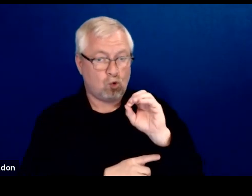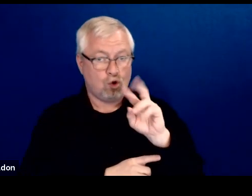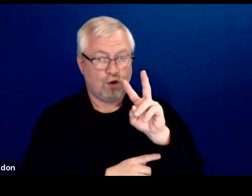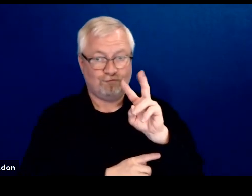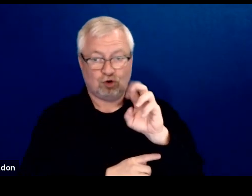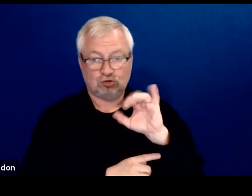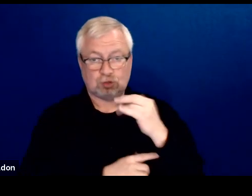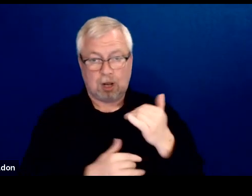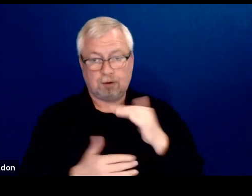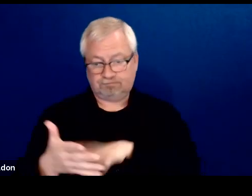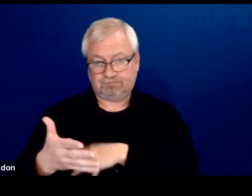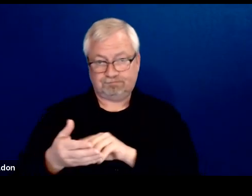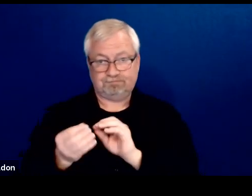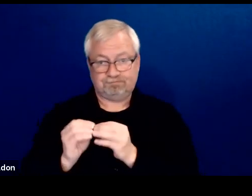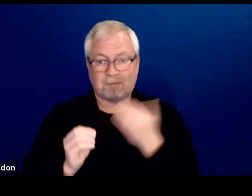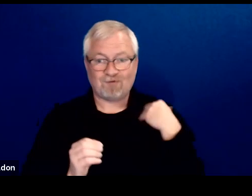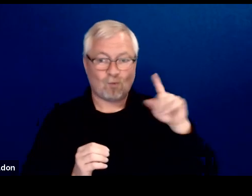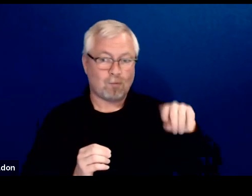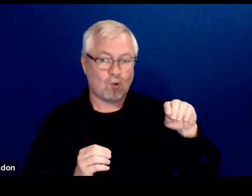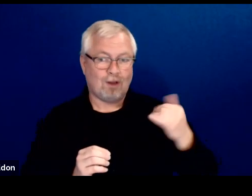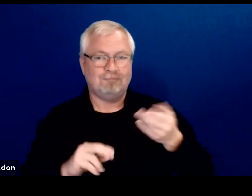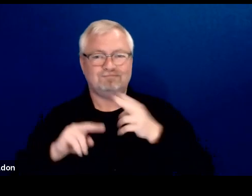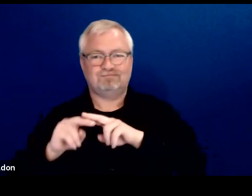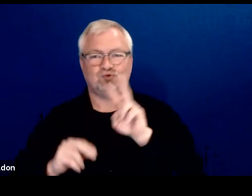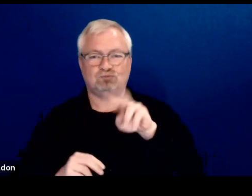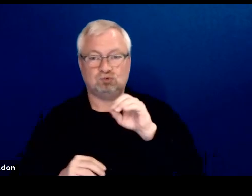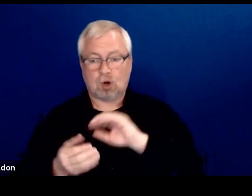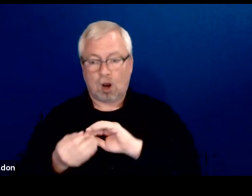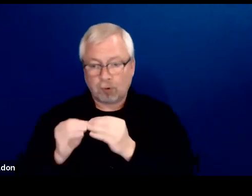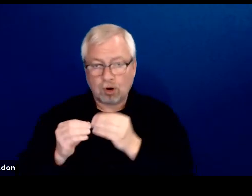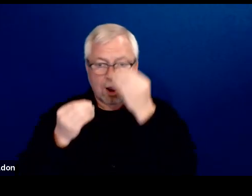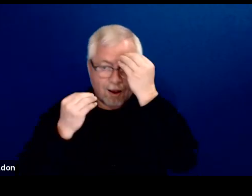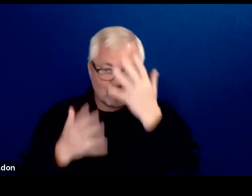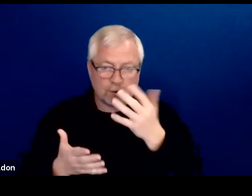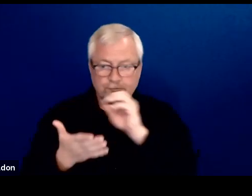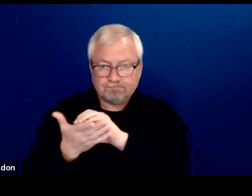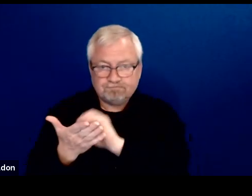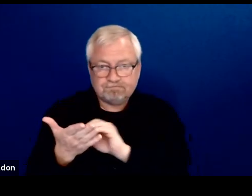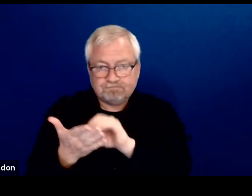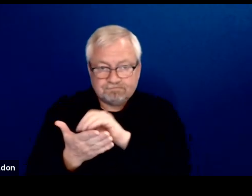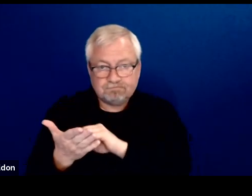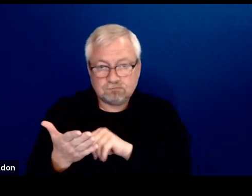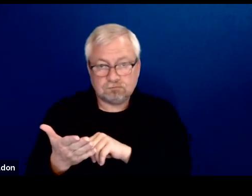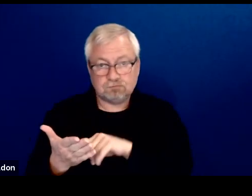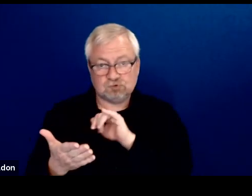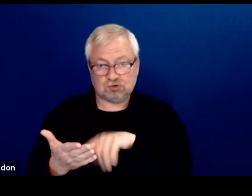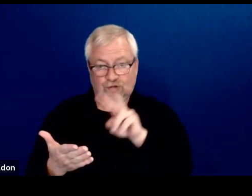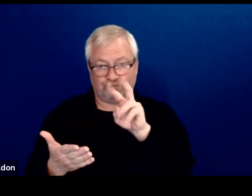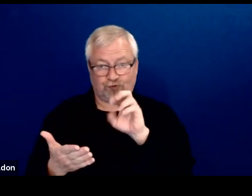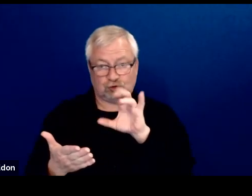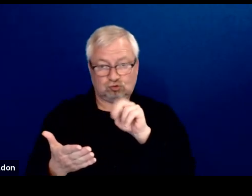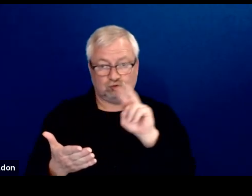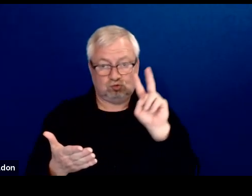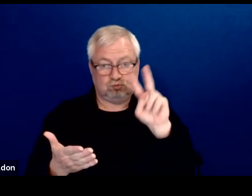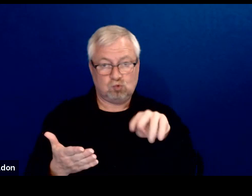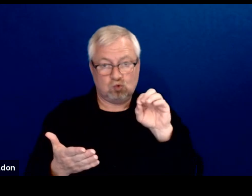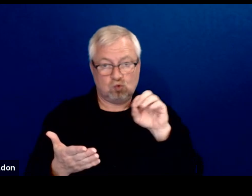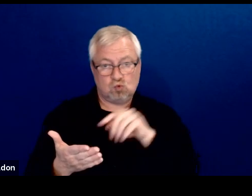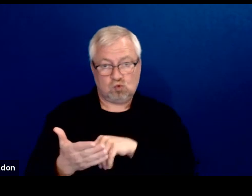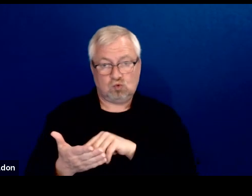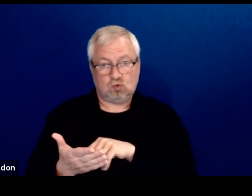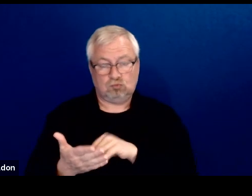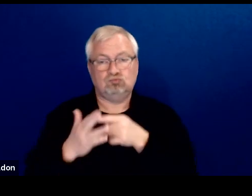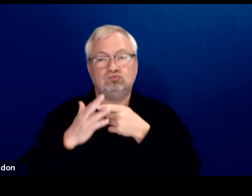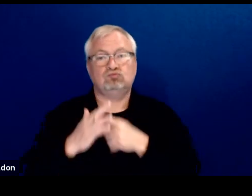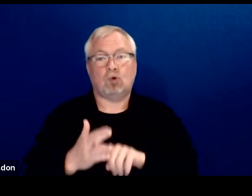even under the second run of the model, if you will, version 2, that original hypothetical starting point, if we had